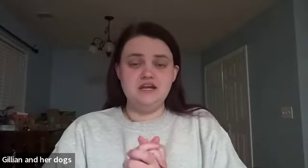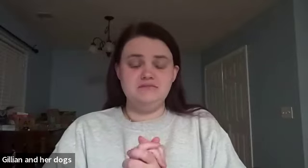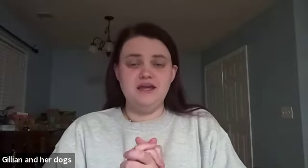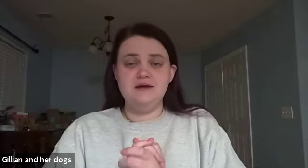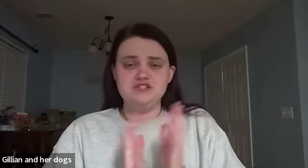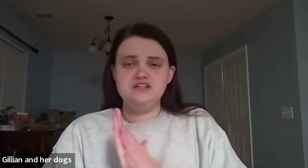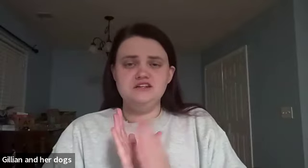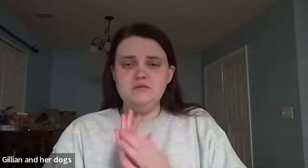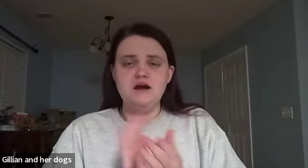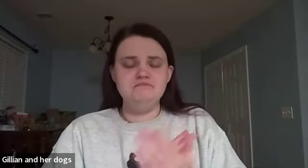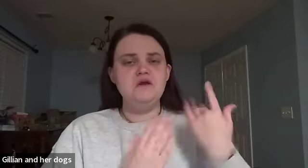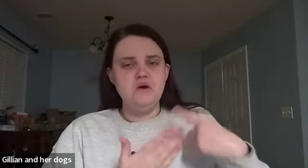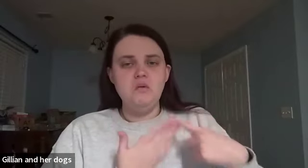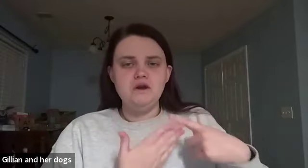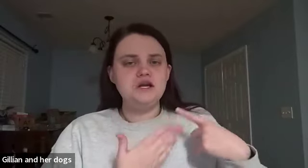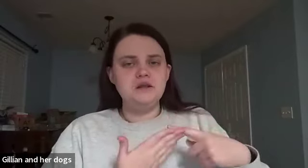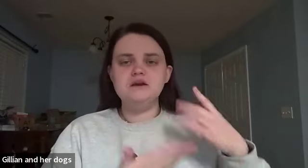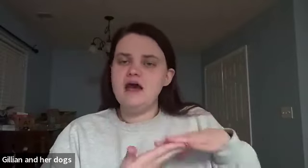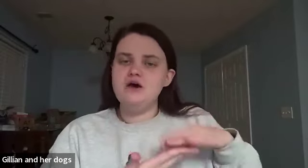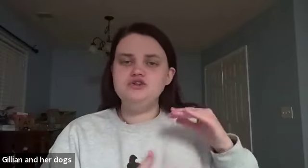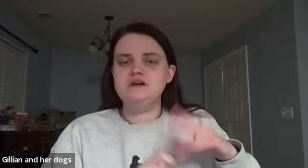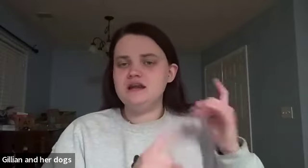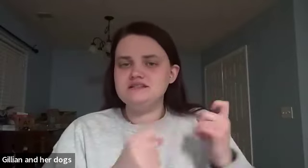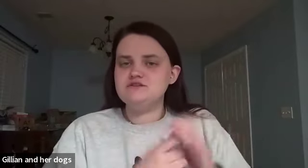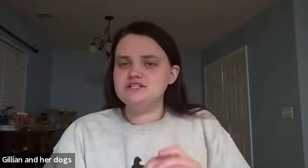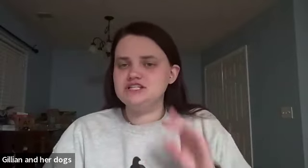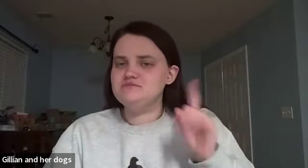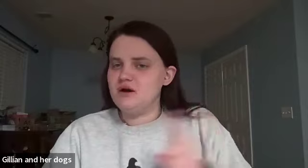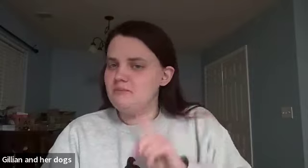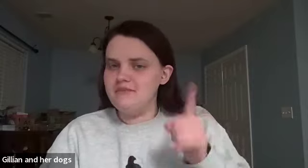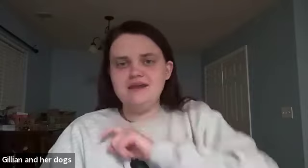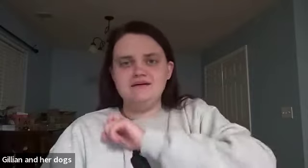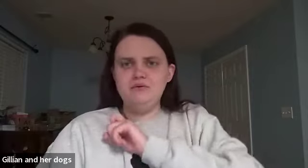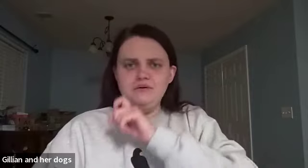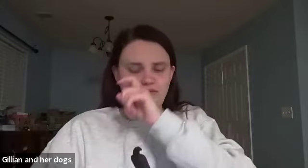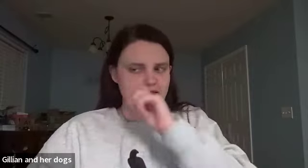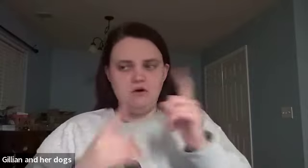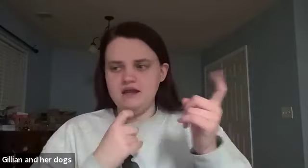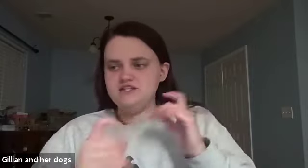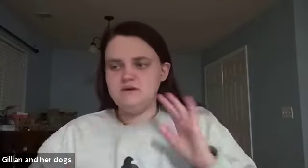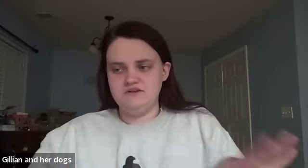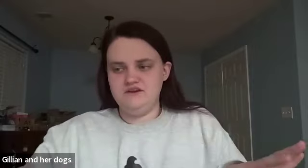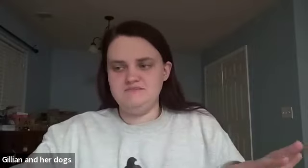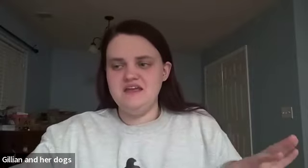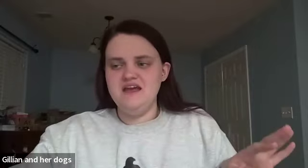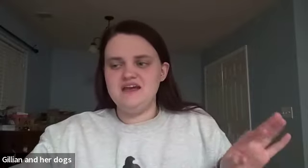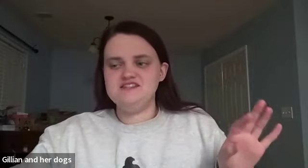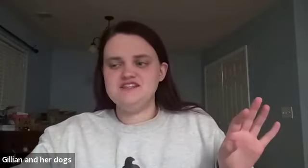no shame. And I'm just like, you know what? We're gonna learn about how you can ask these questions, but man, whoo, they will ask you everything. And